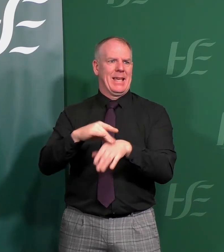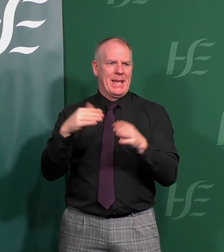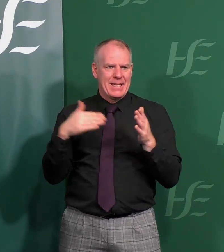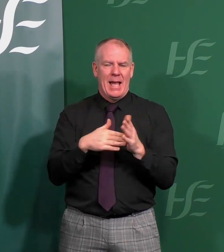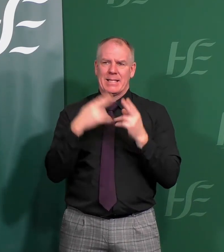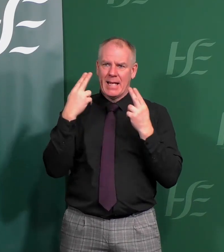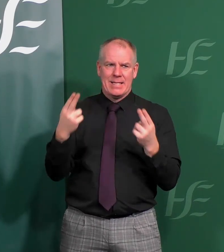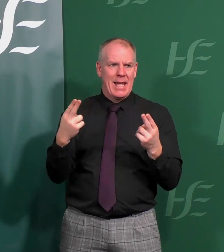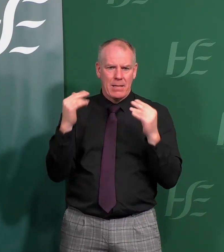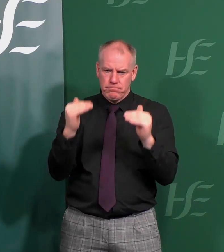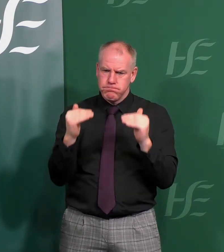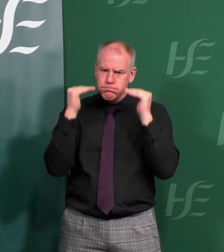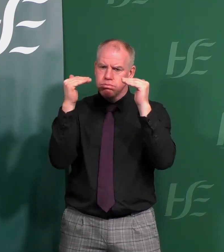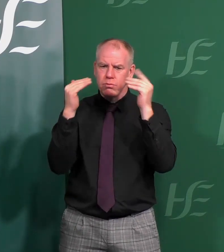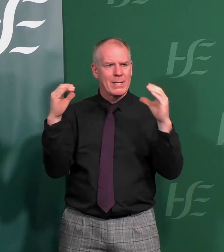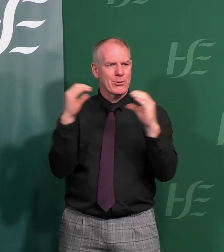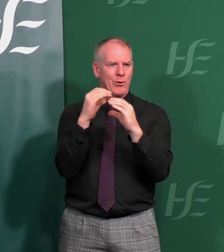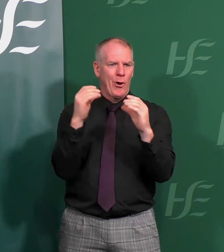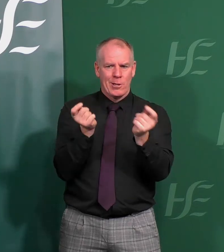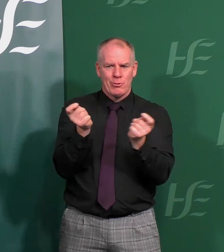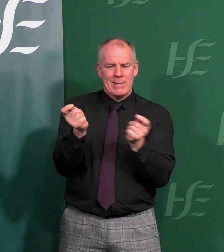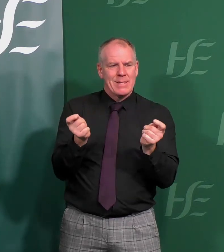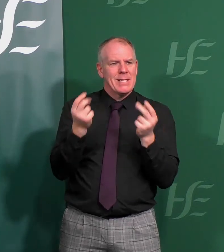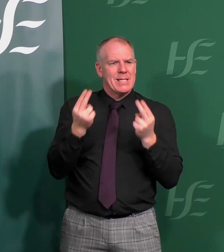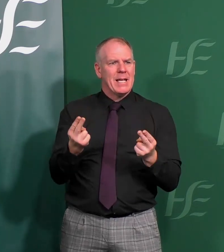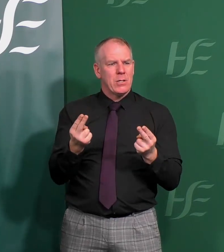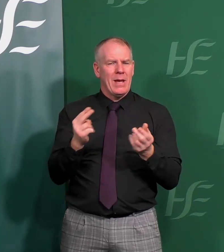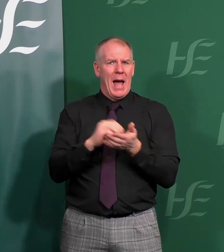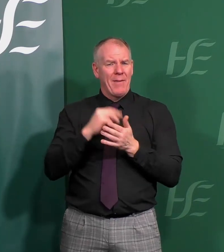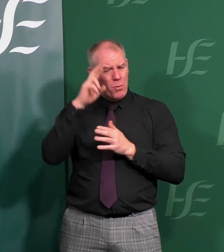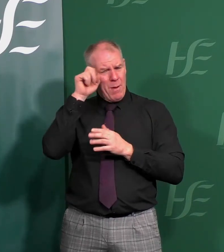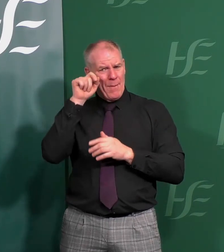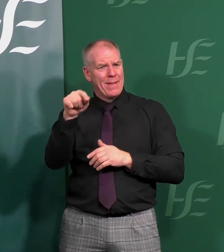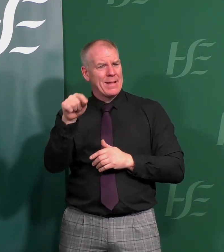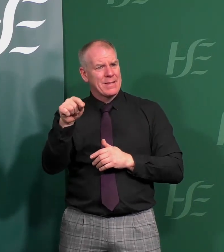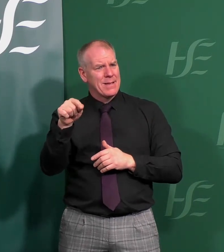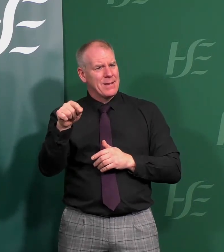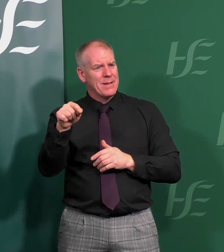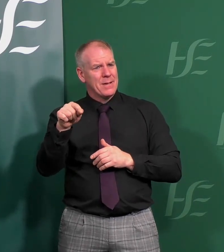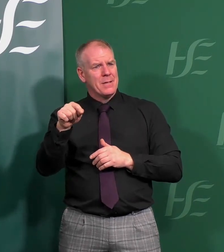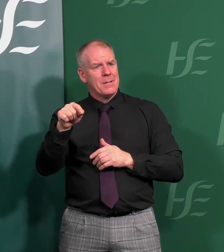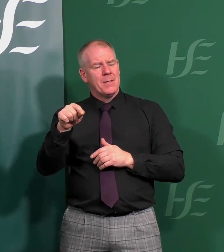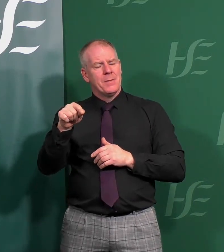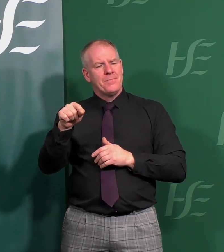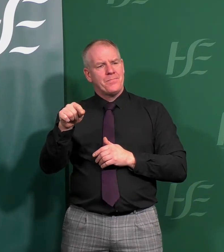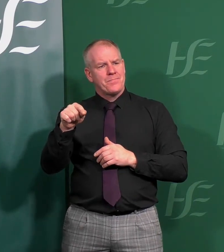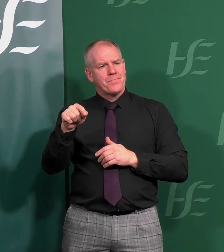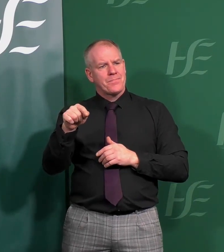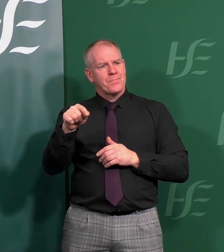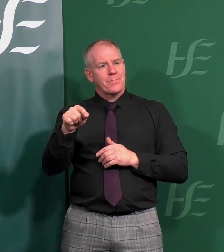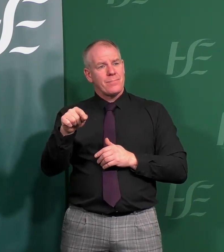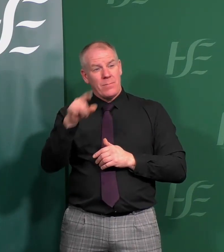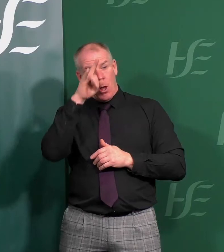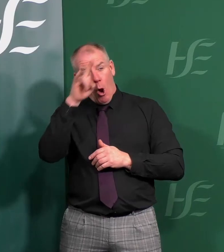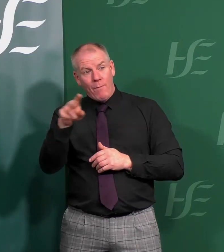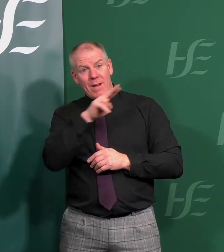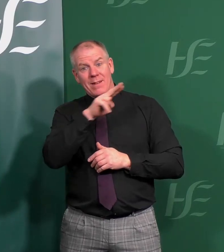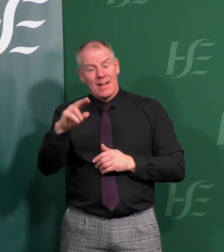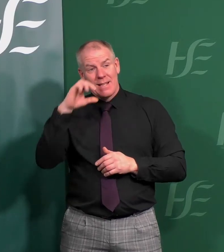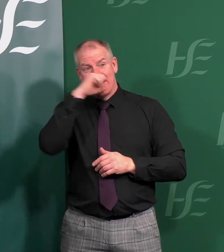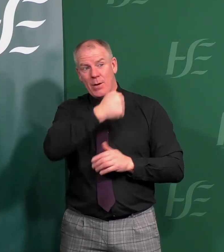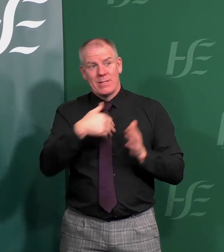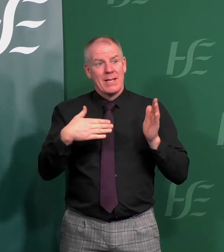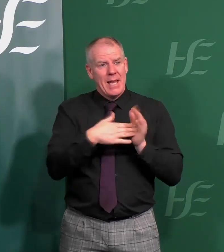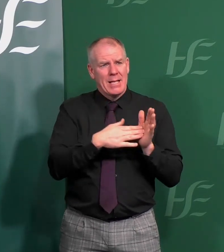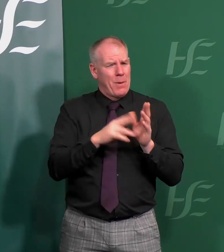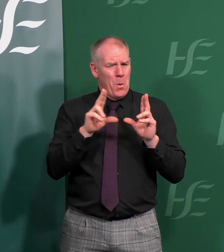a high level of acuity treatment. So I think we always need to remind ourselves and remind everybody, hopefully not as severe, but